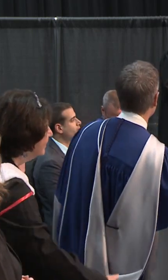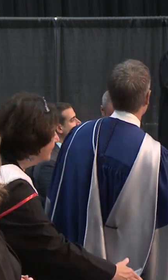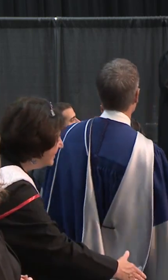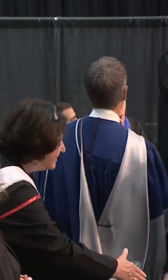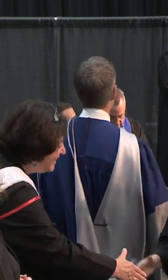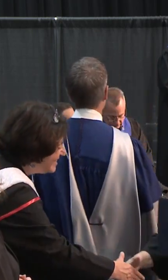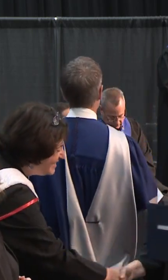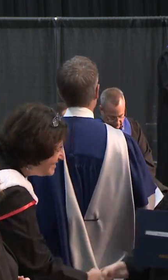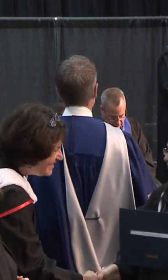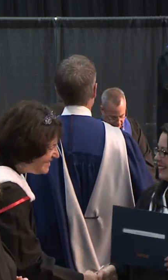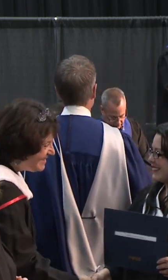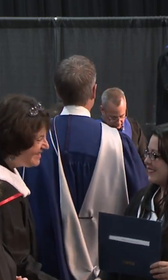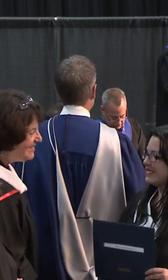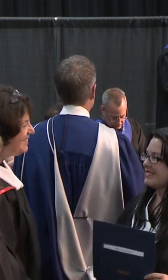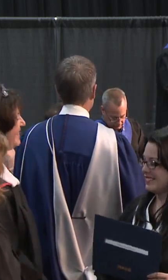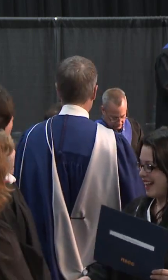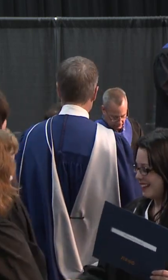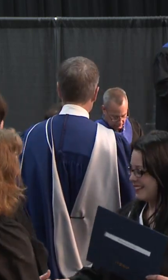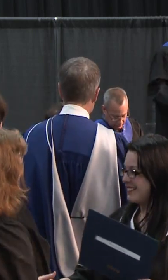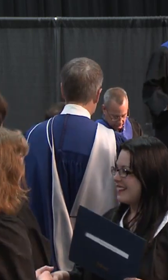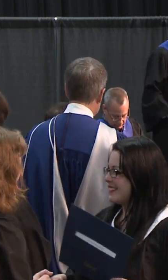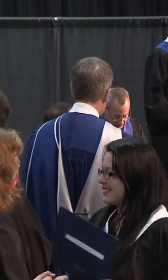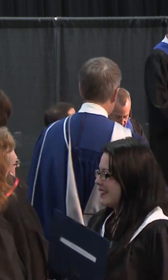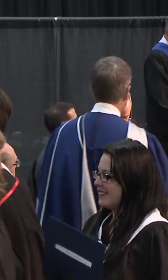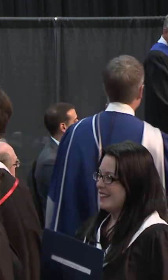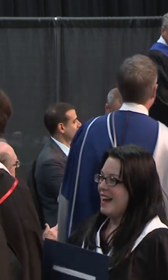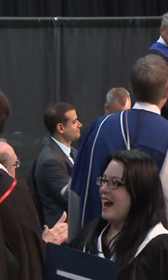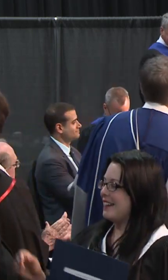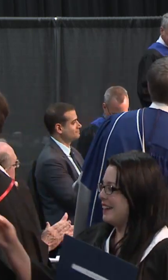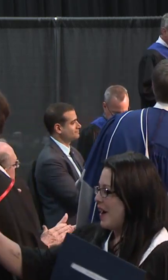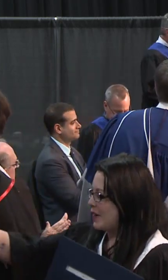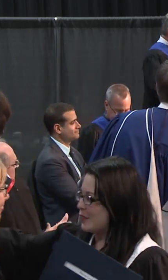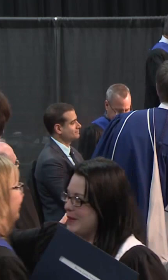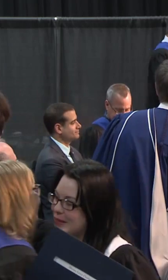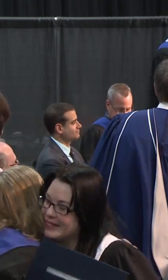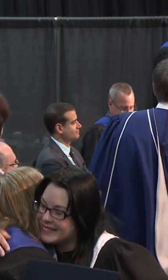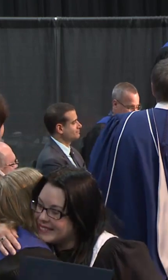you. With honors, Brittany Dobbs.